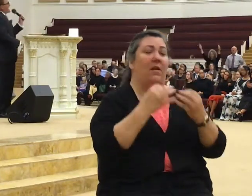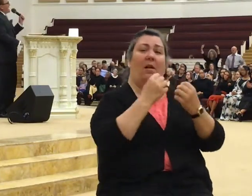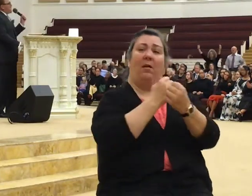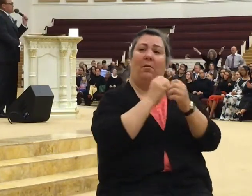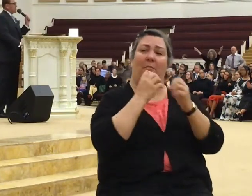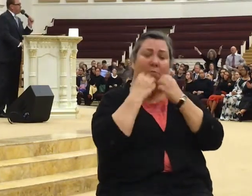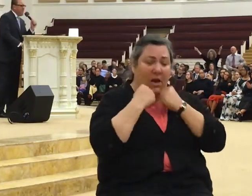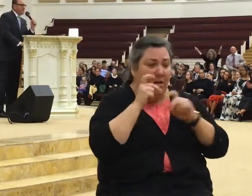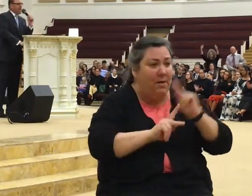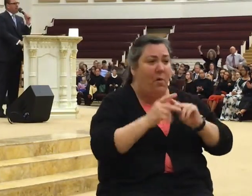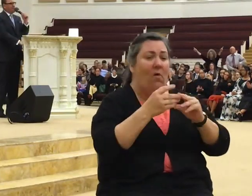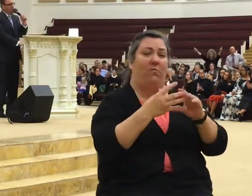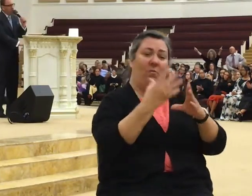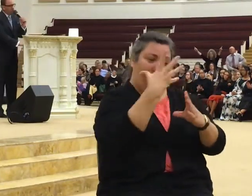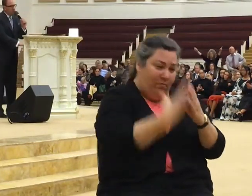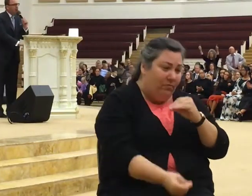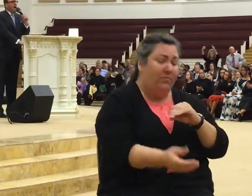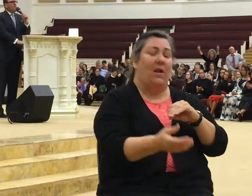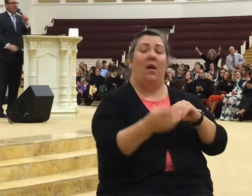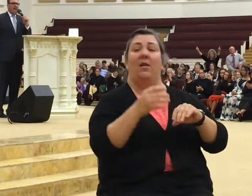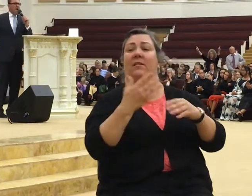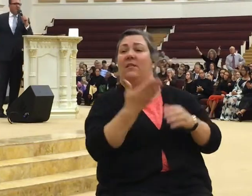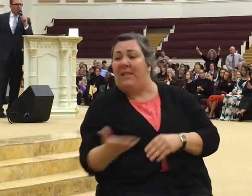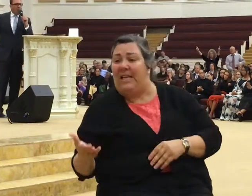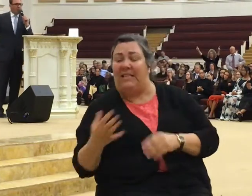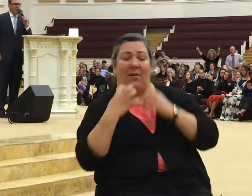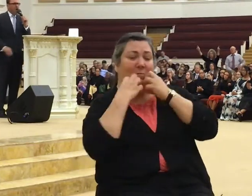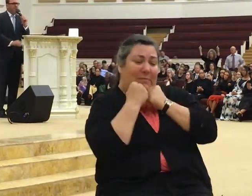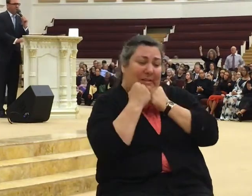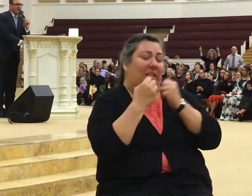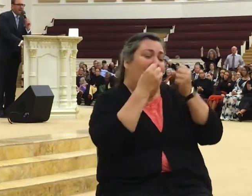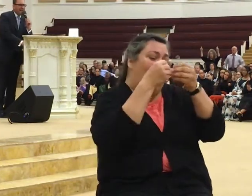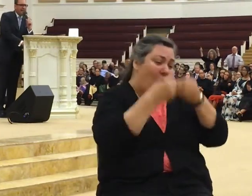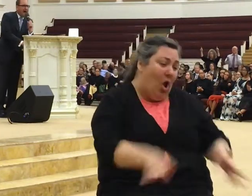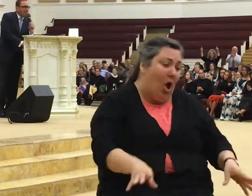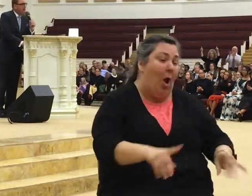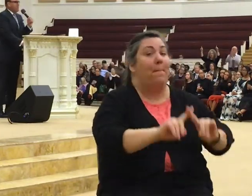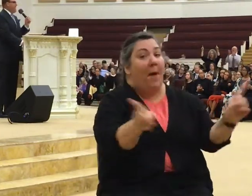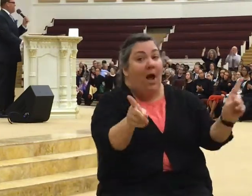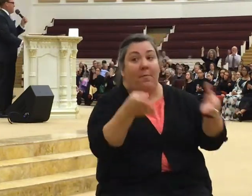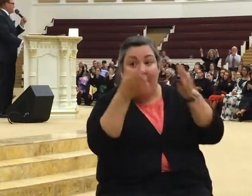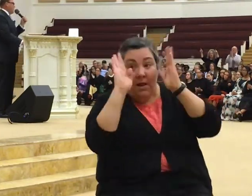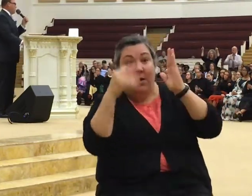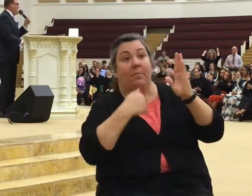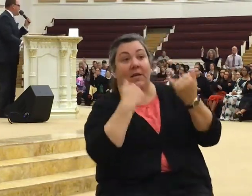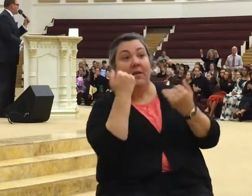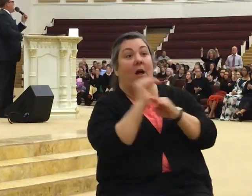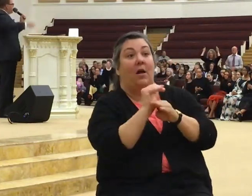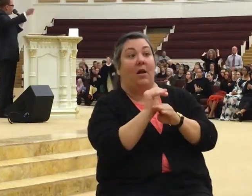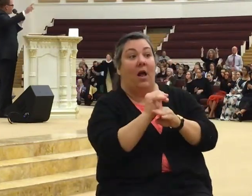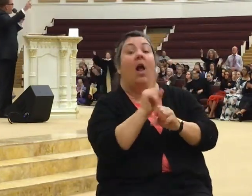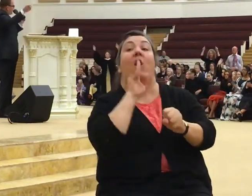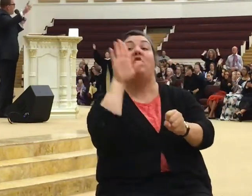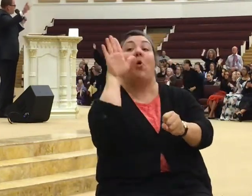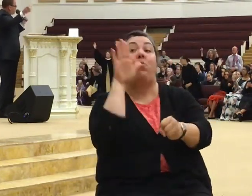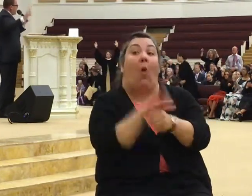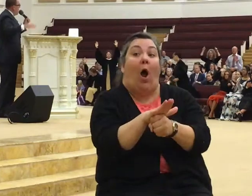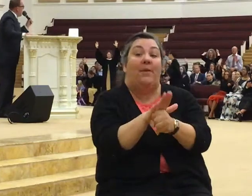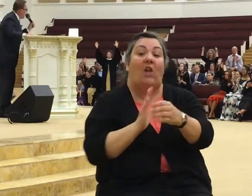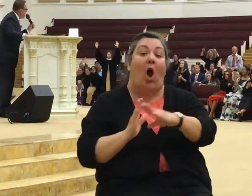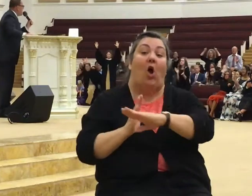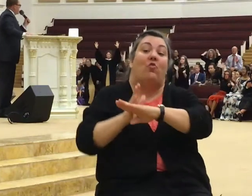you may have lost some things that were dear to you. But hear the preacher on this Sunday night that there's a promise just